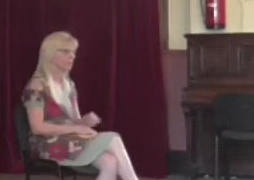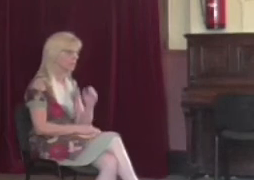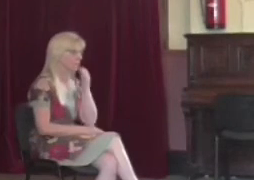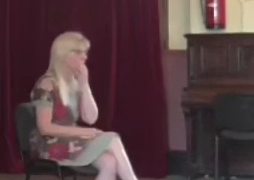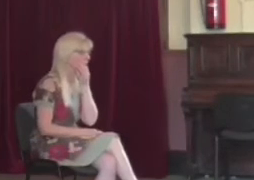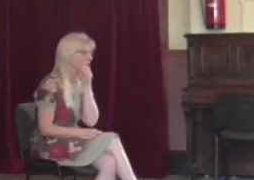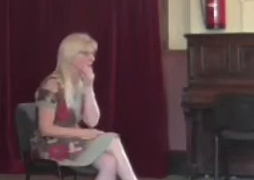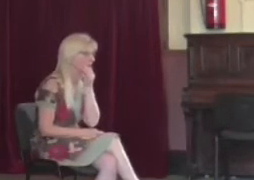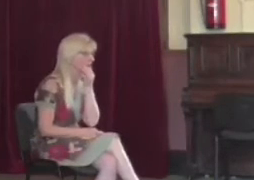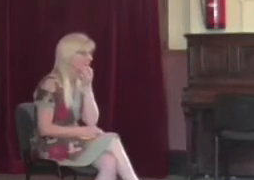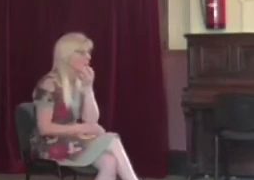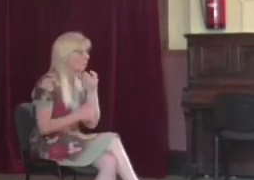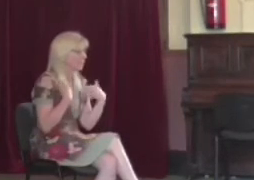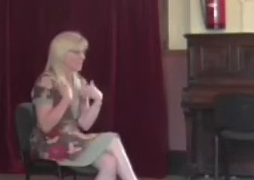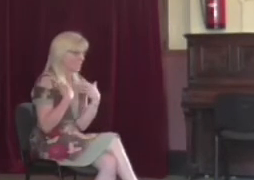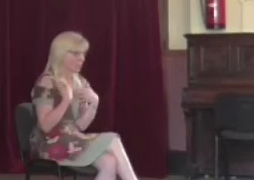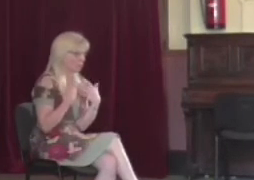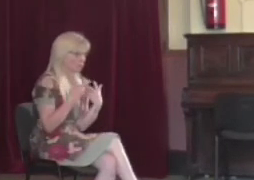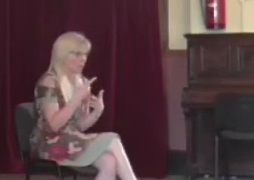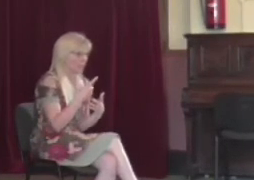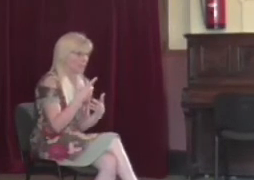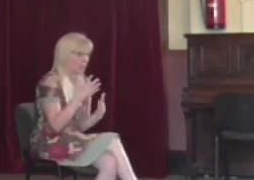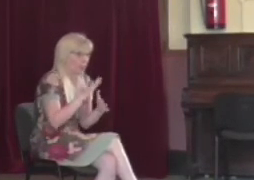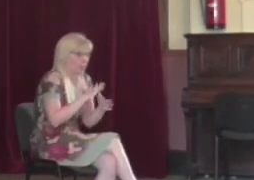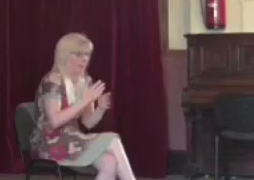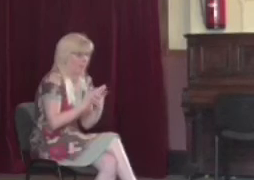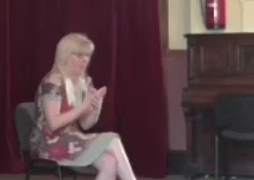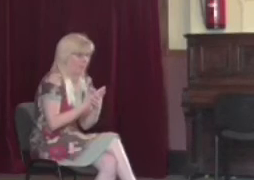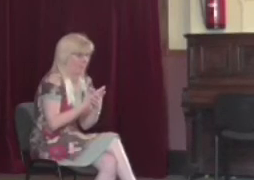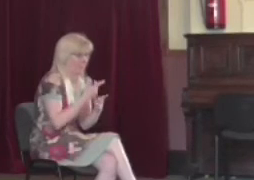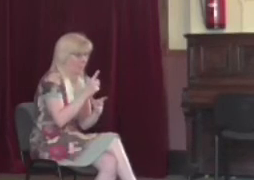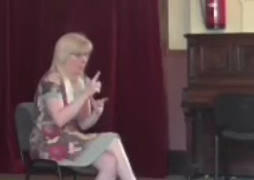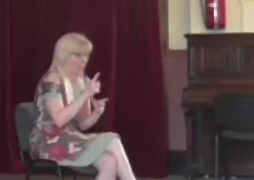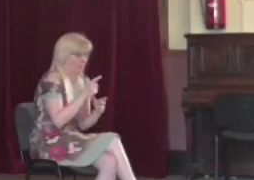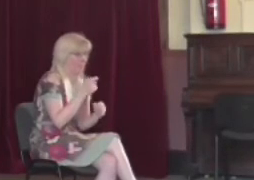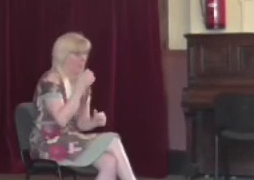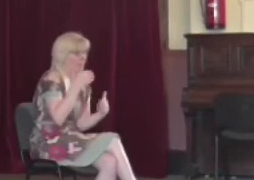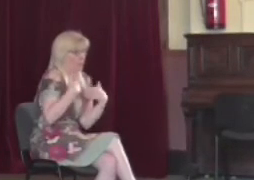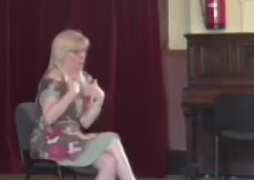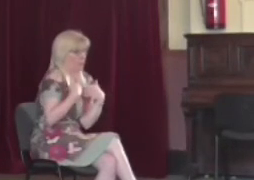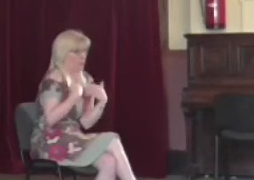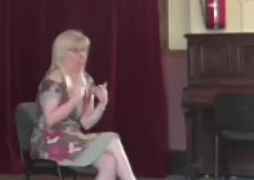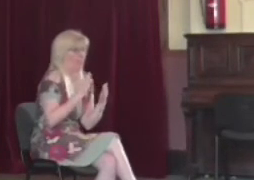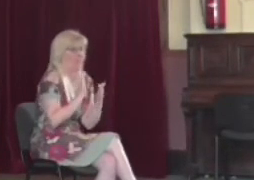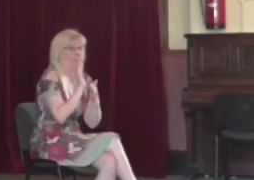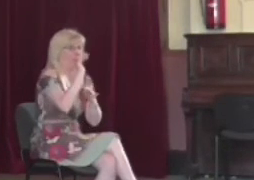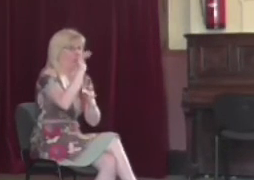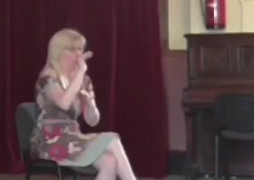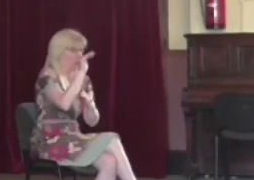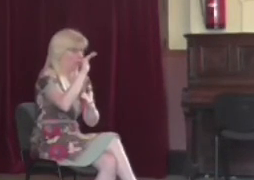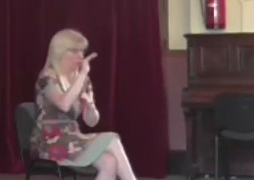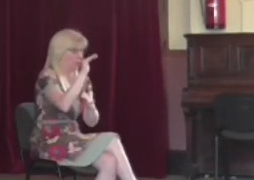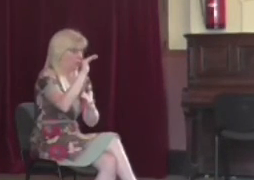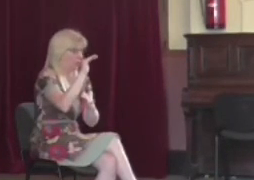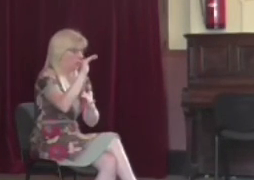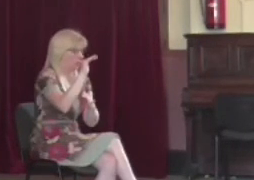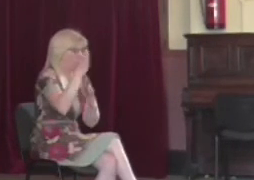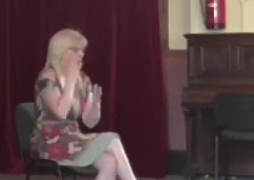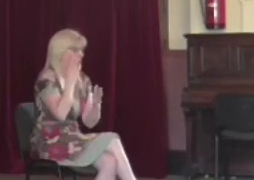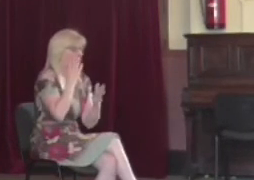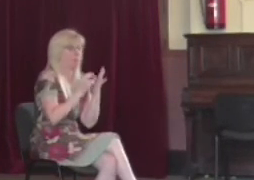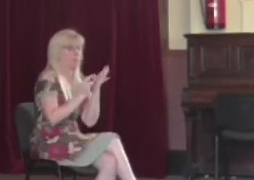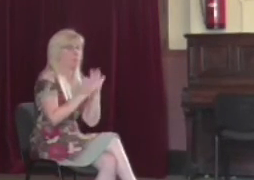you? What literally is stopping you from going out when you were in the shops and maybe see someone hobbling on their legs and